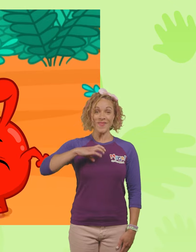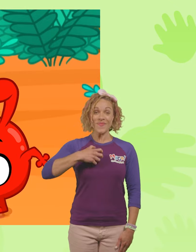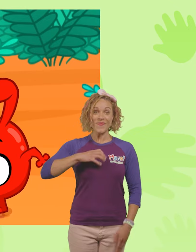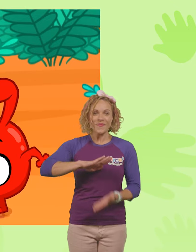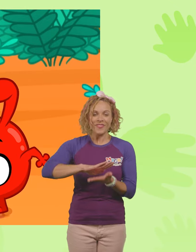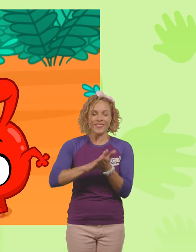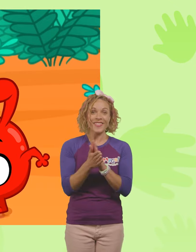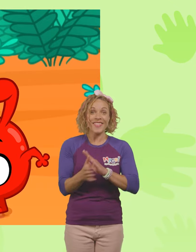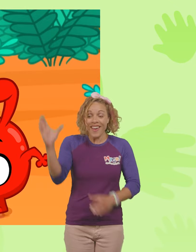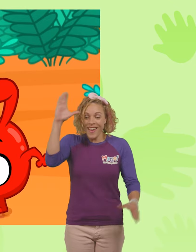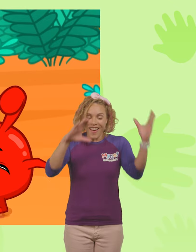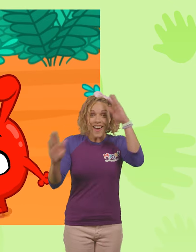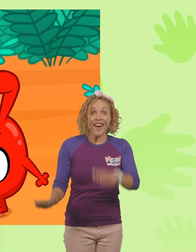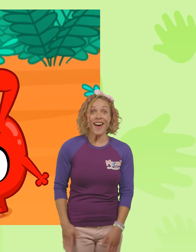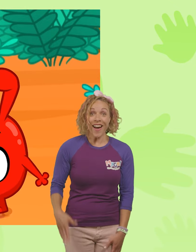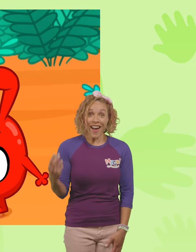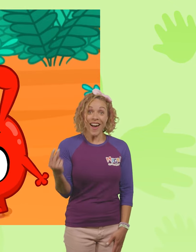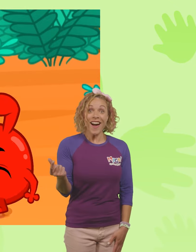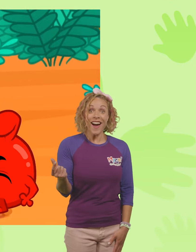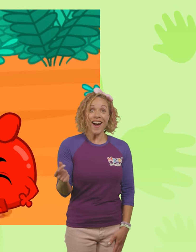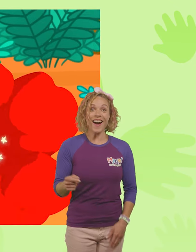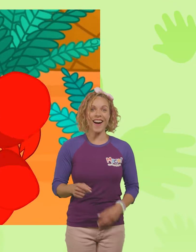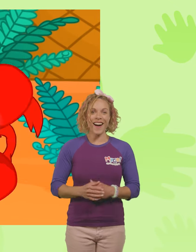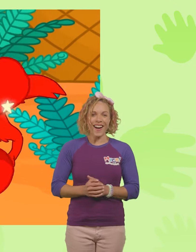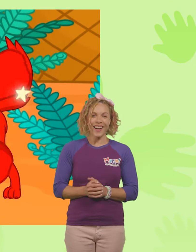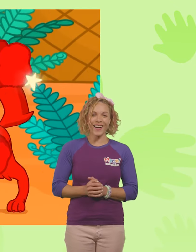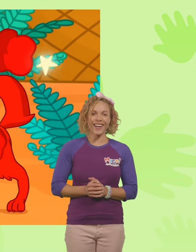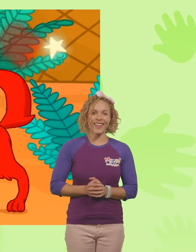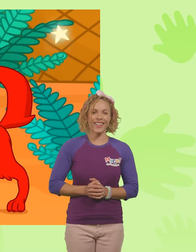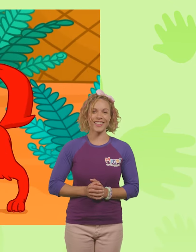morph into a search dog.